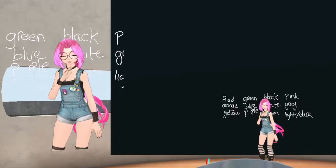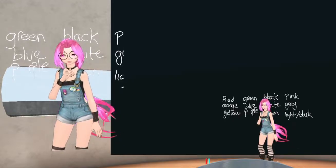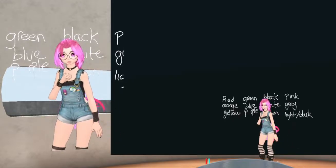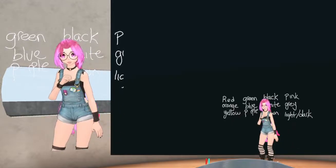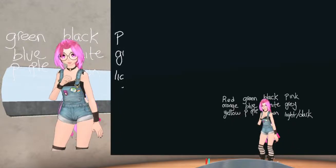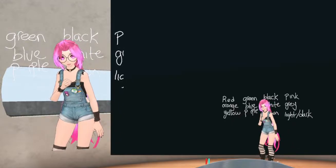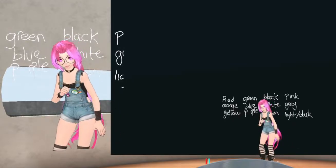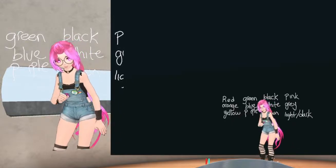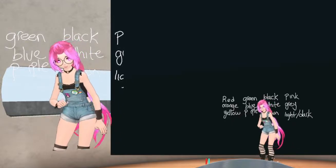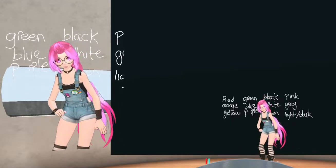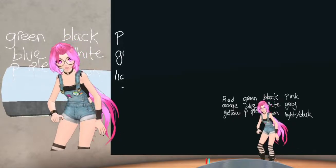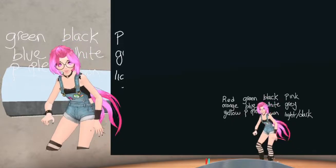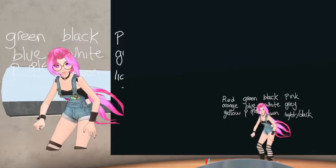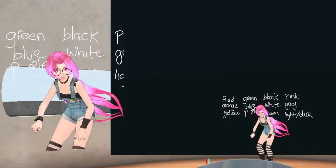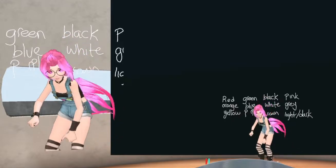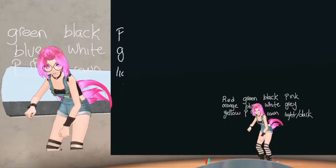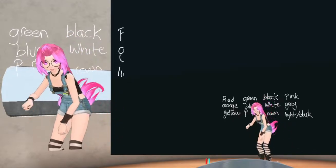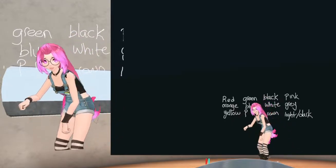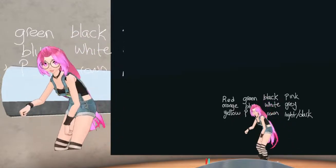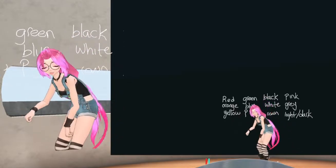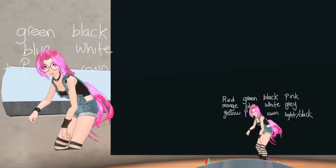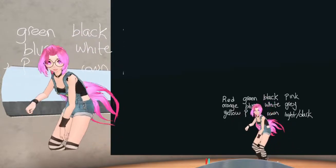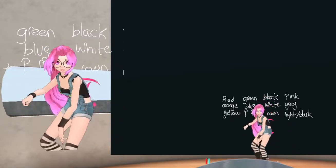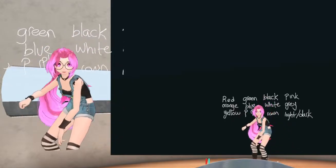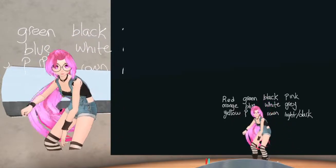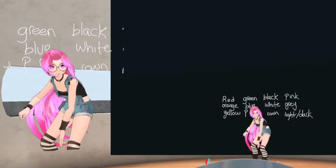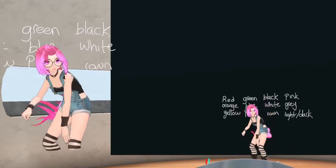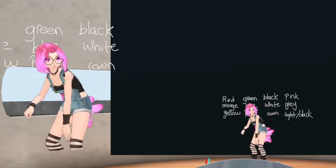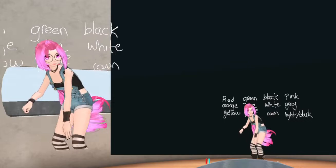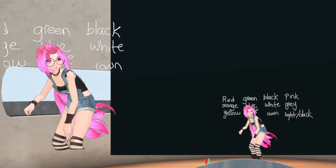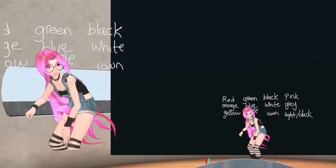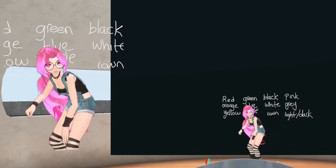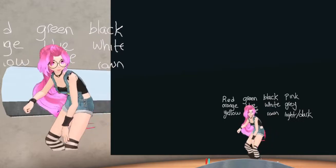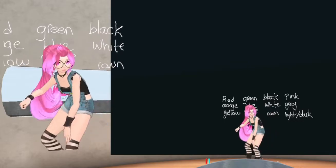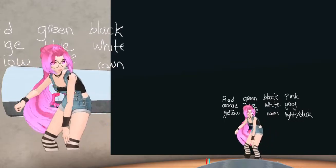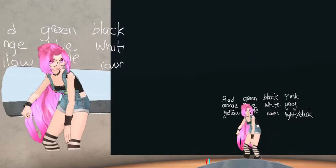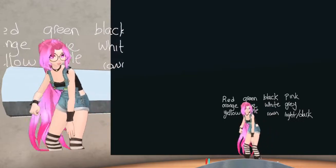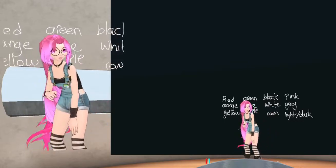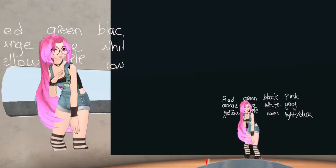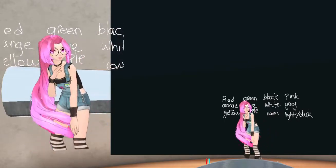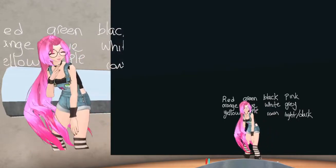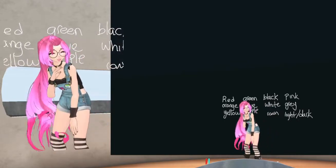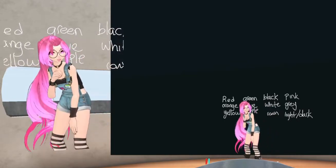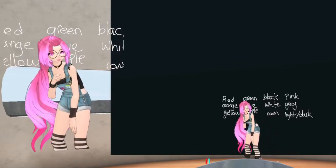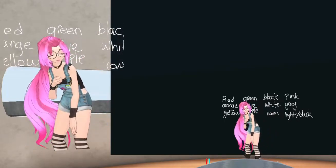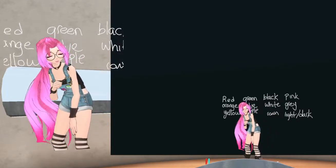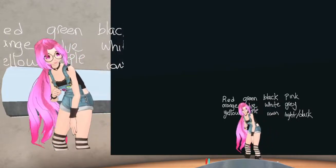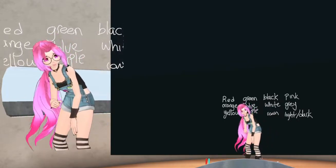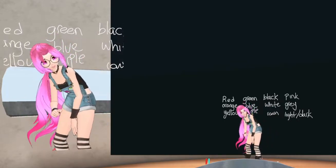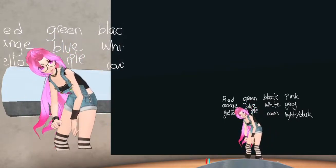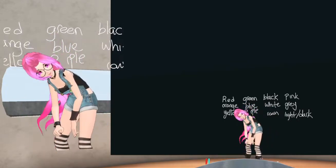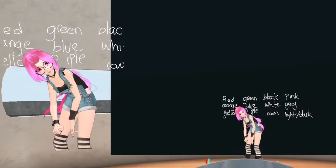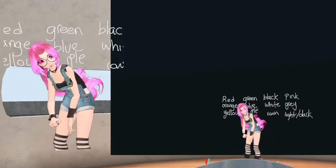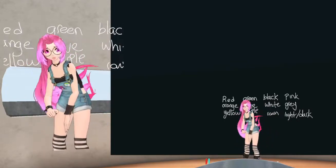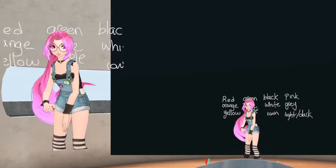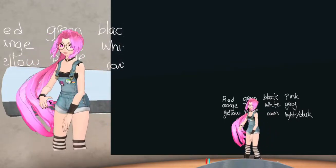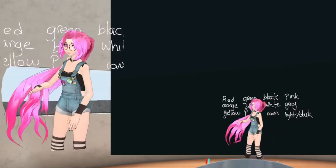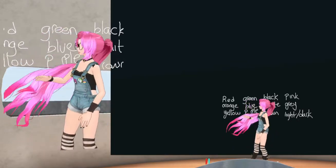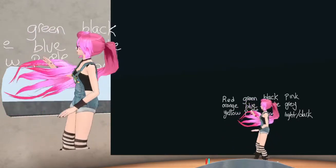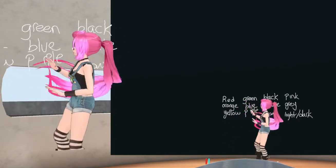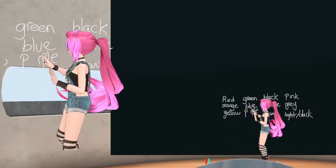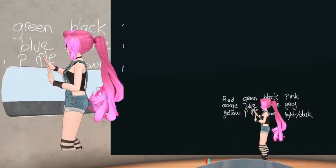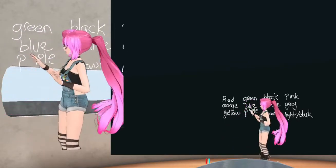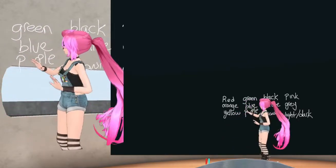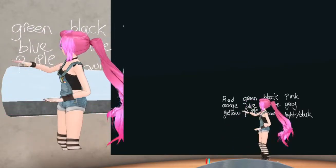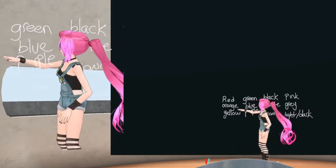age. Yes. So if I pull down, it's like an old man with a really long beard, and I'm like, oh, so old,